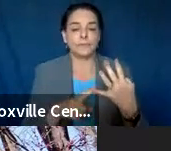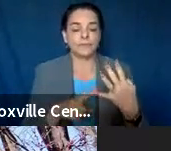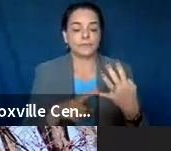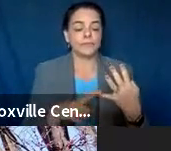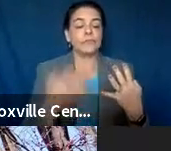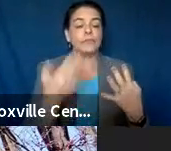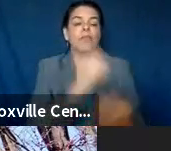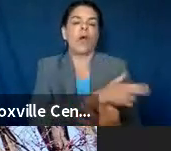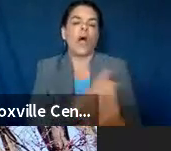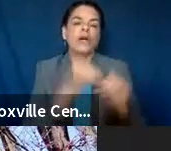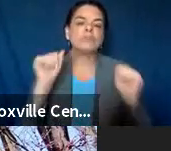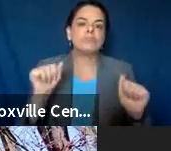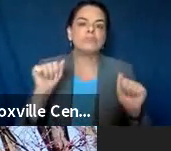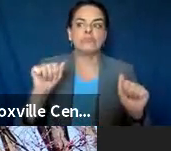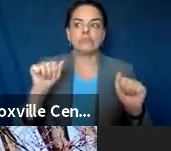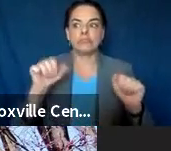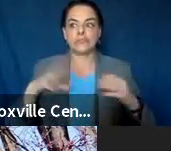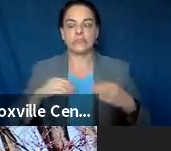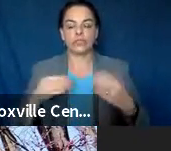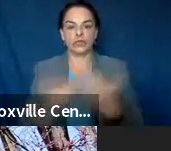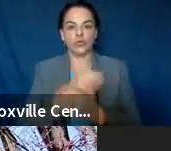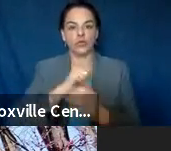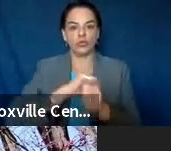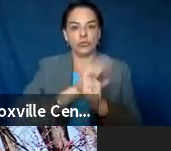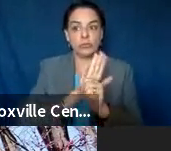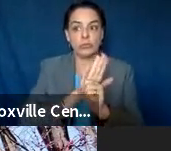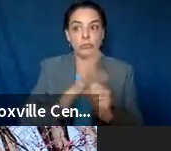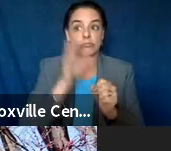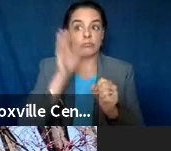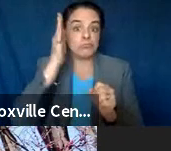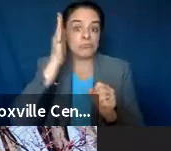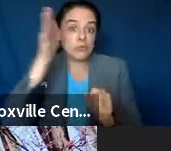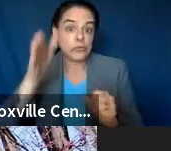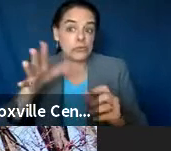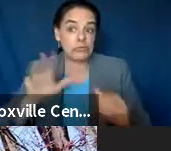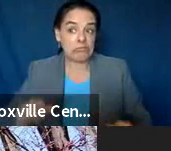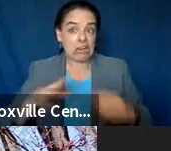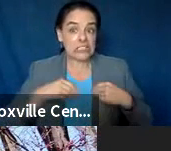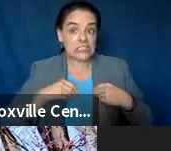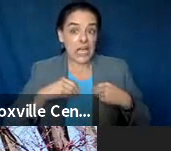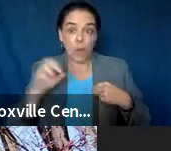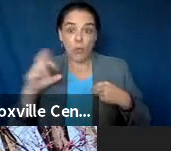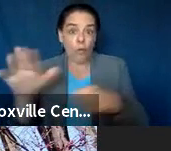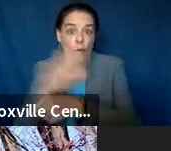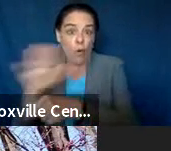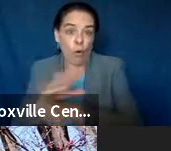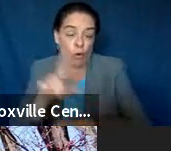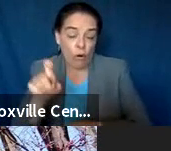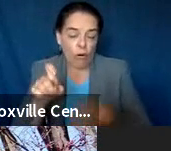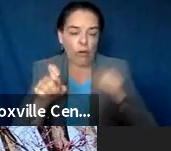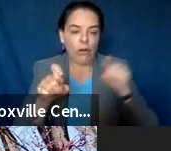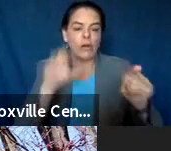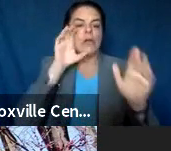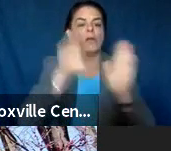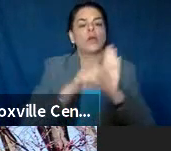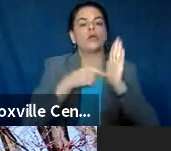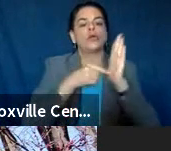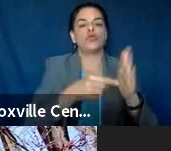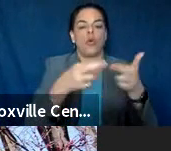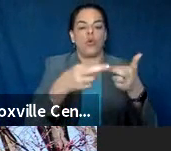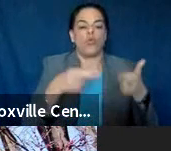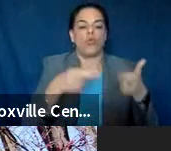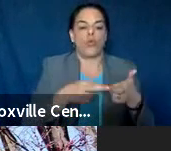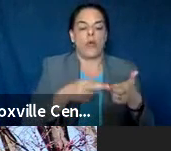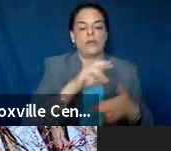system capabilities remain within current and forecasted surge capacity. These graphs show the availability of regional hospital beds,